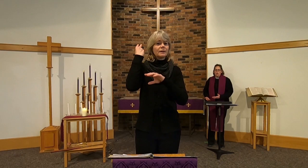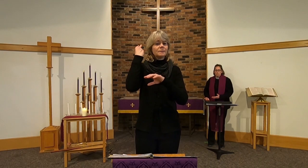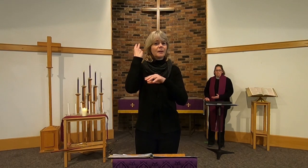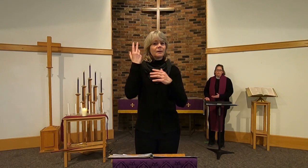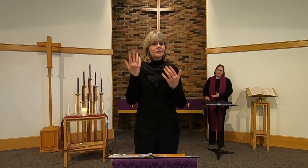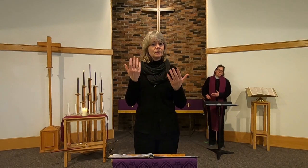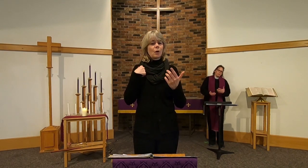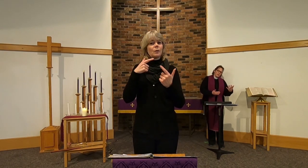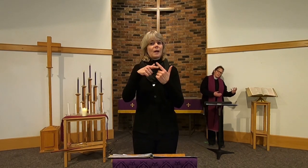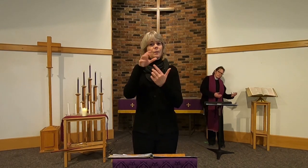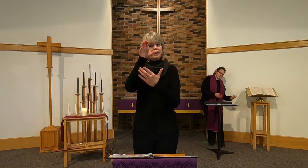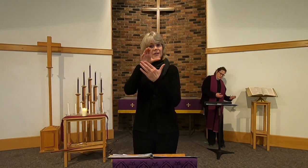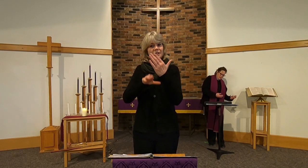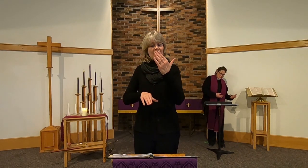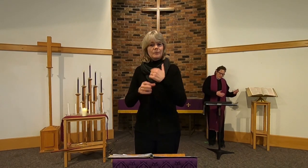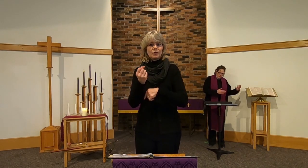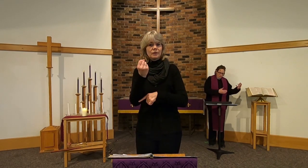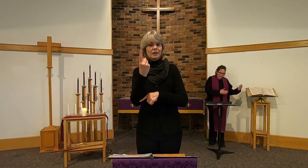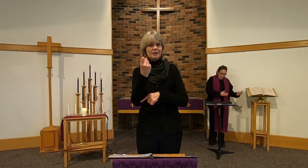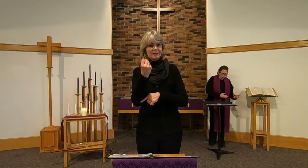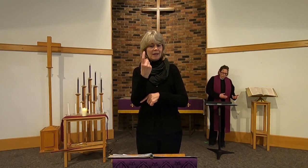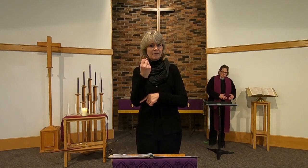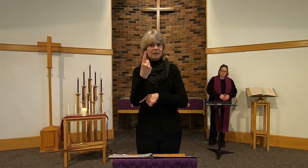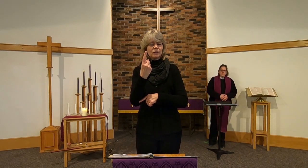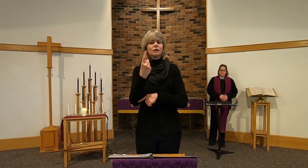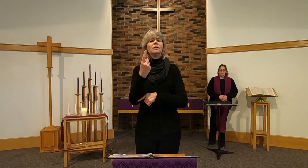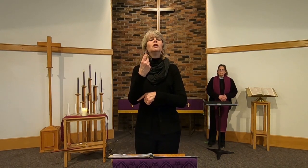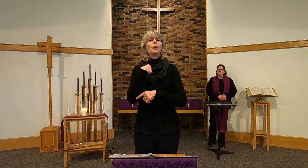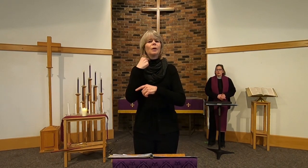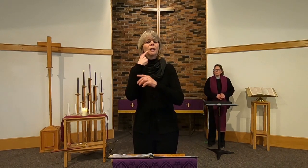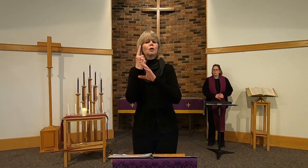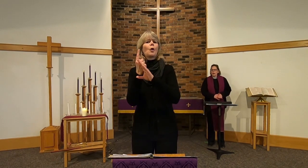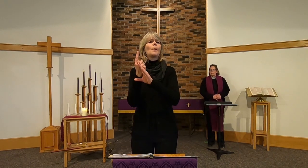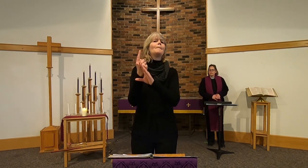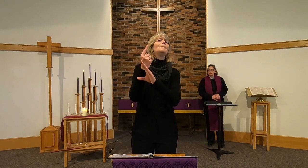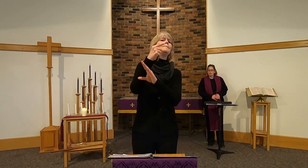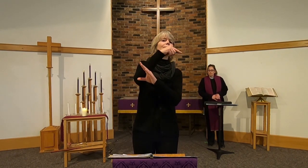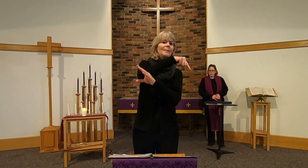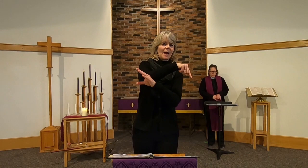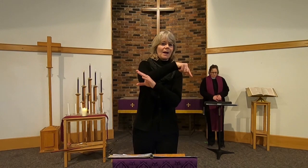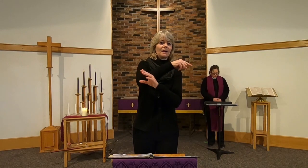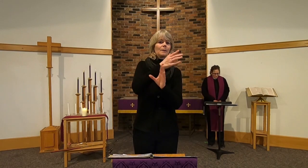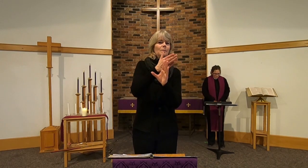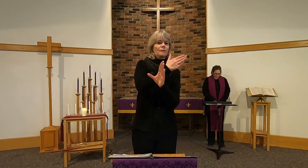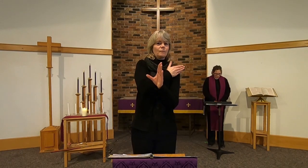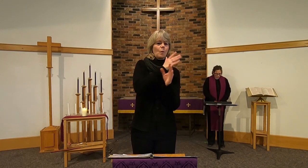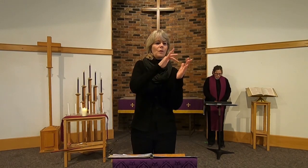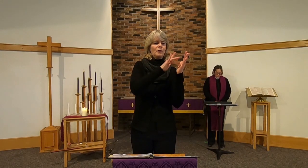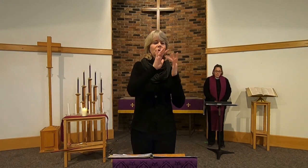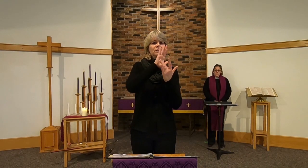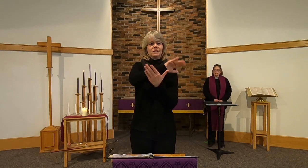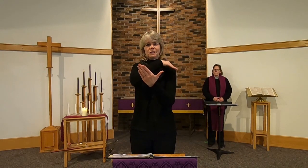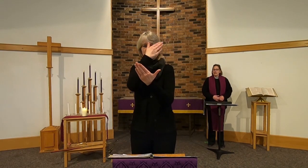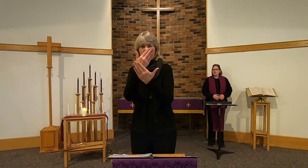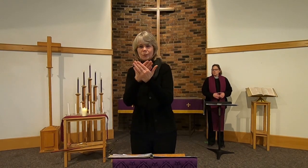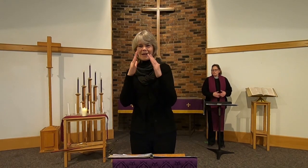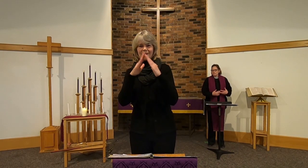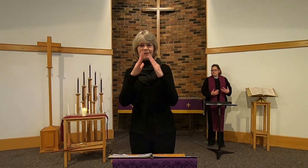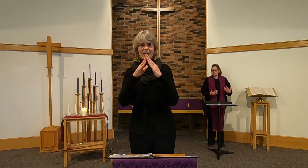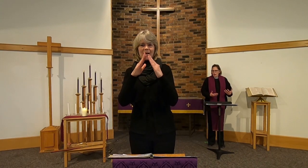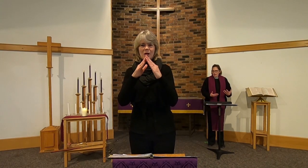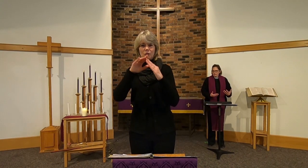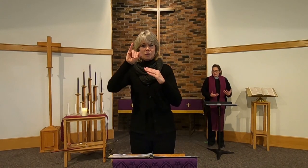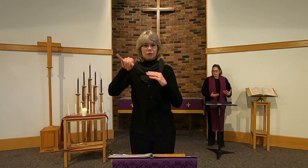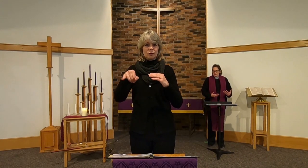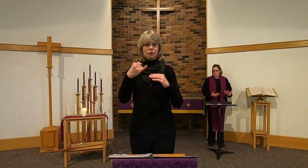11. We're going back to the days before Jesus arrived in Jerusalem. Because